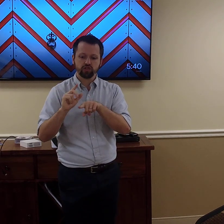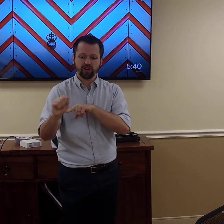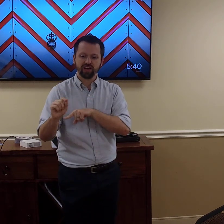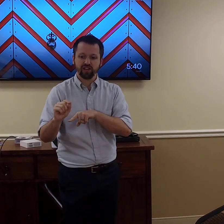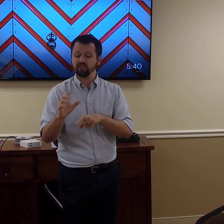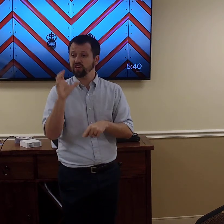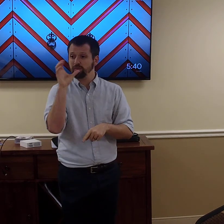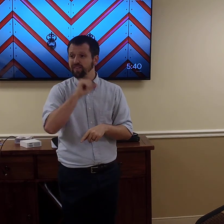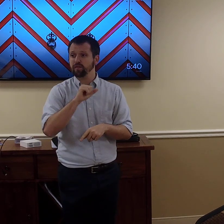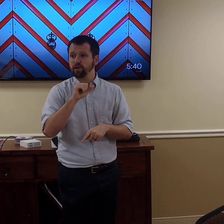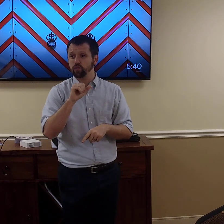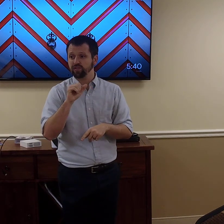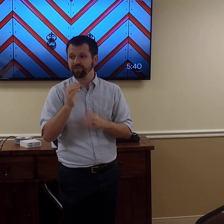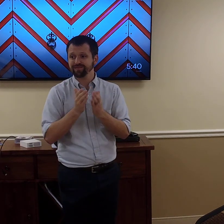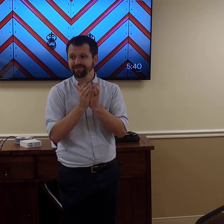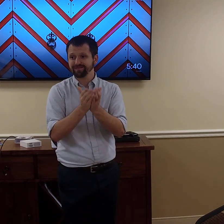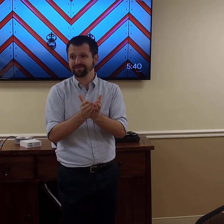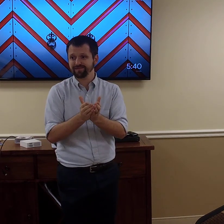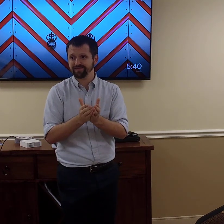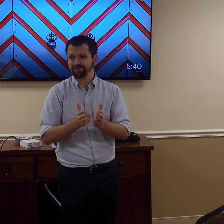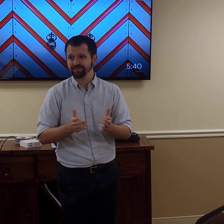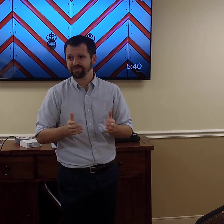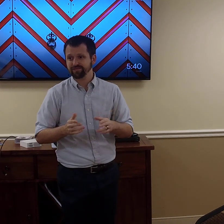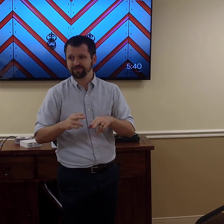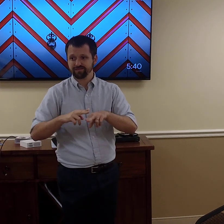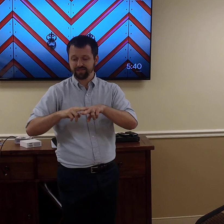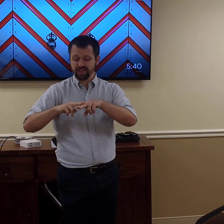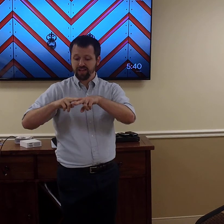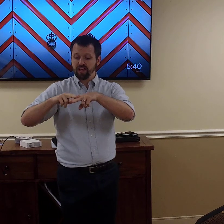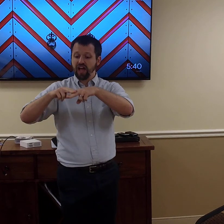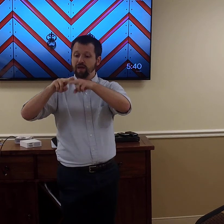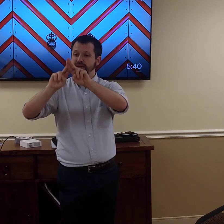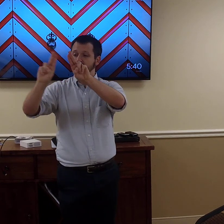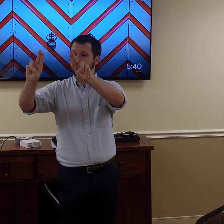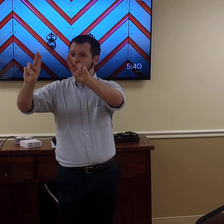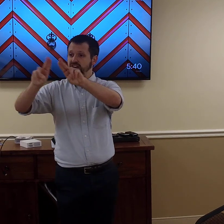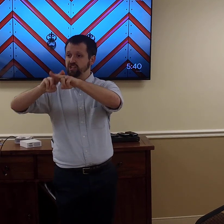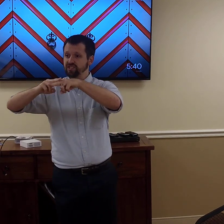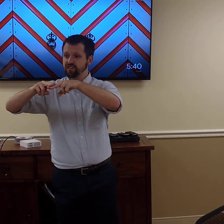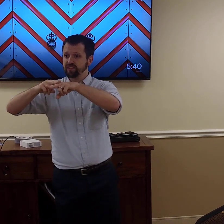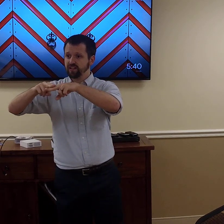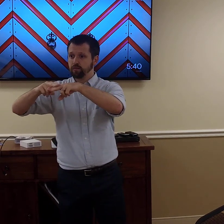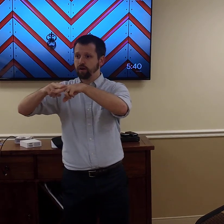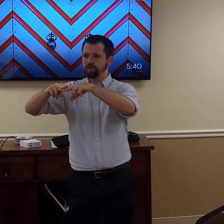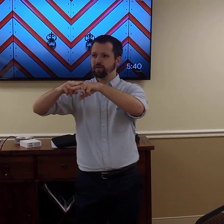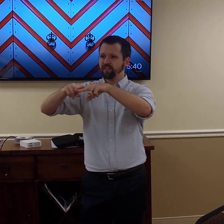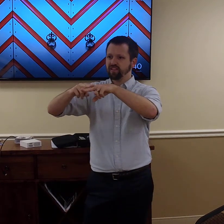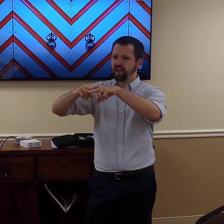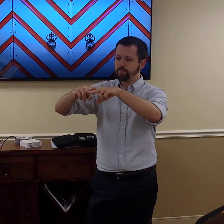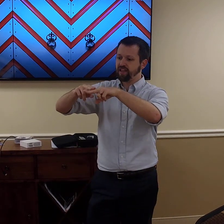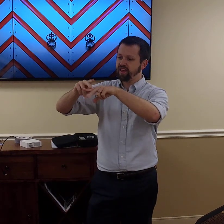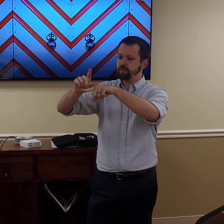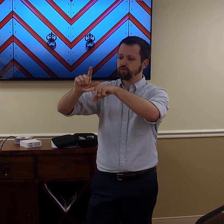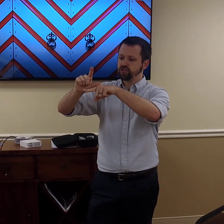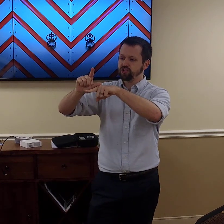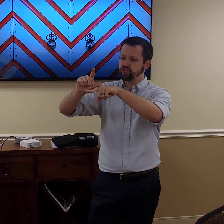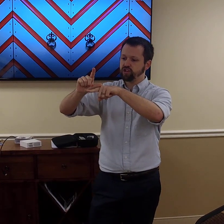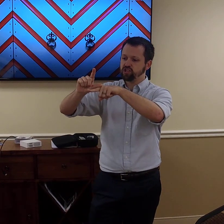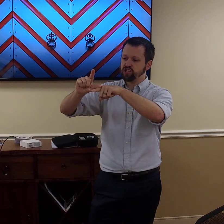Train gone. So you missed the boat. So what are you making a letter T and sliding it across your hand? I make 2 H's. I'm rubbing them at the top, and then I'm switching to a G and a